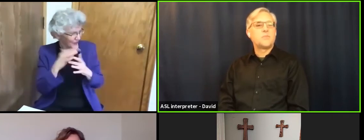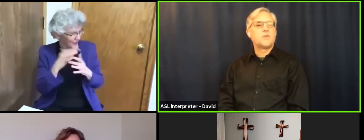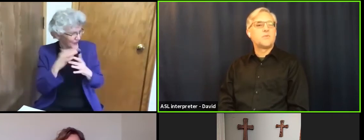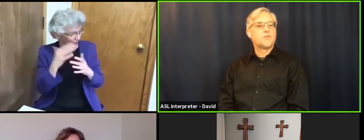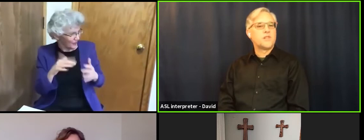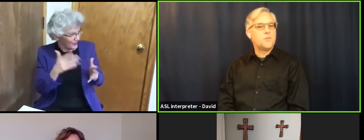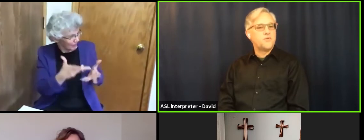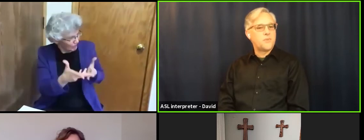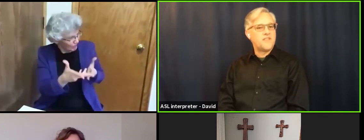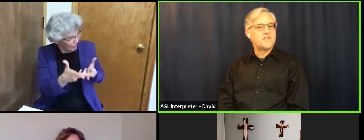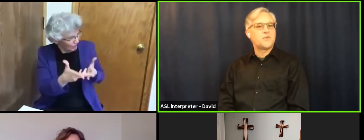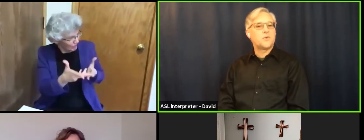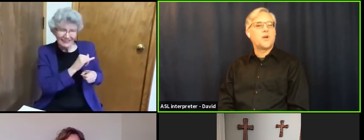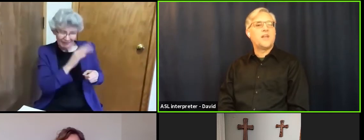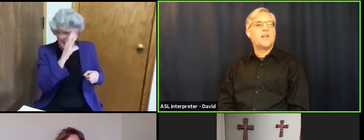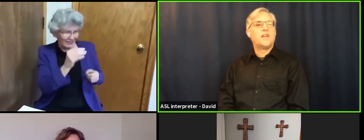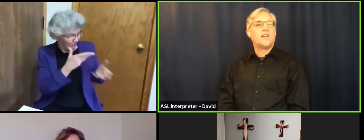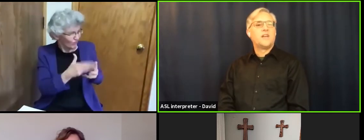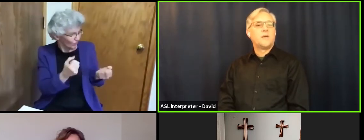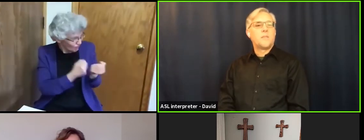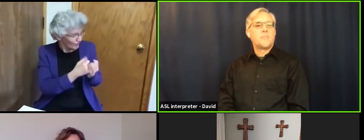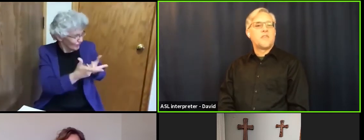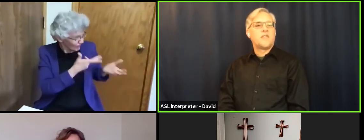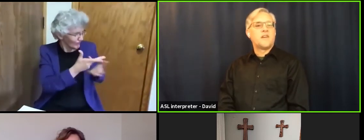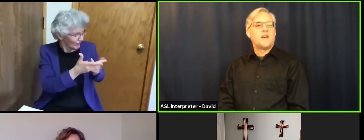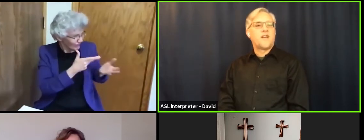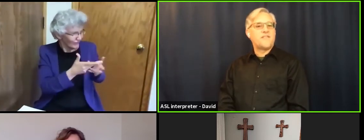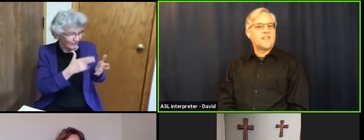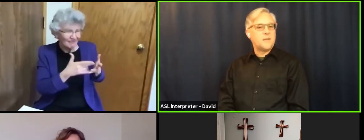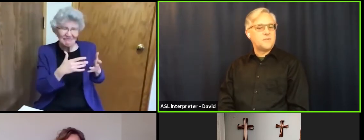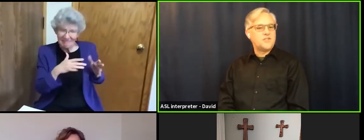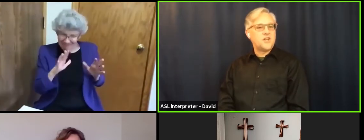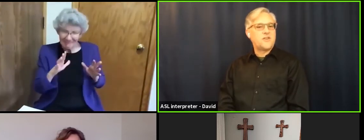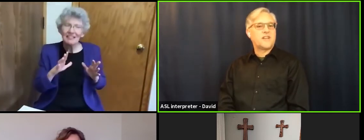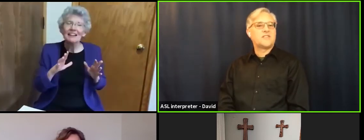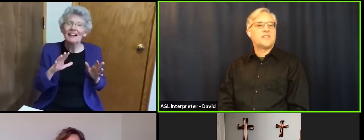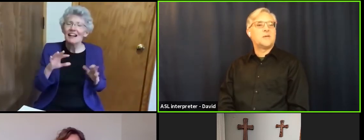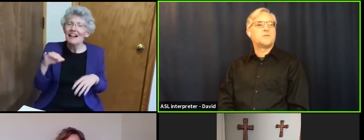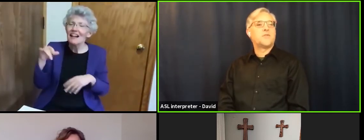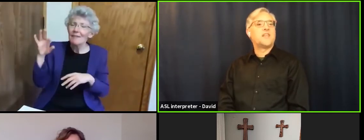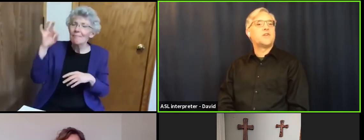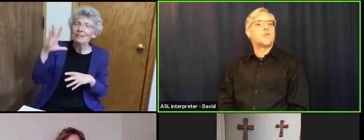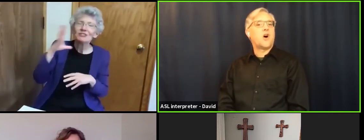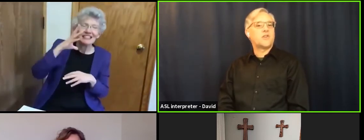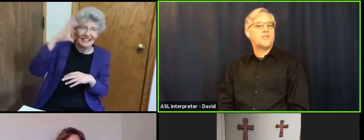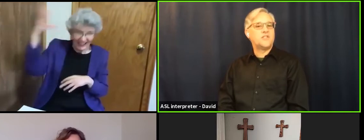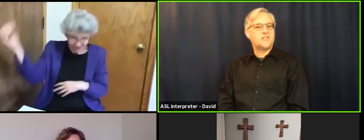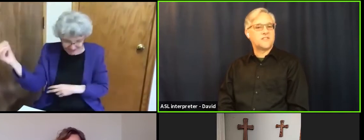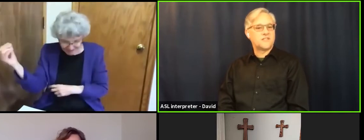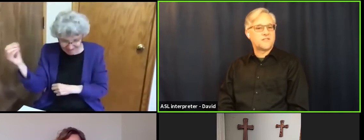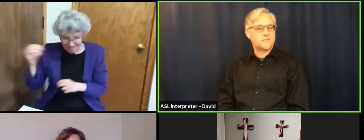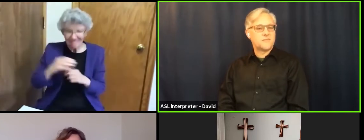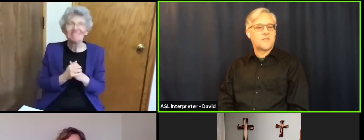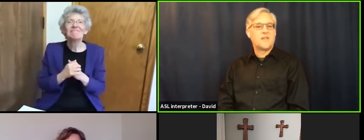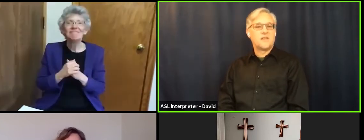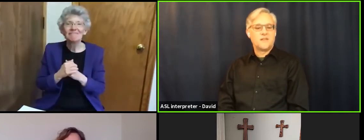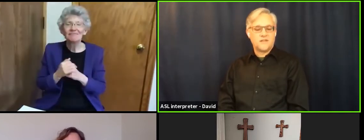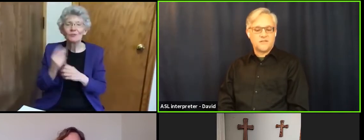And the chaplain was really moved by this story of having an empty chair next to him so that he could talk to